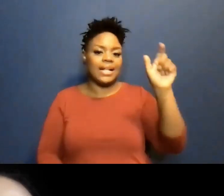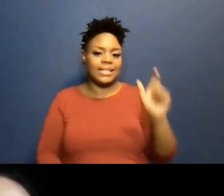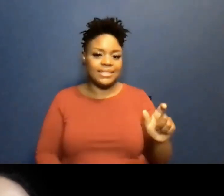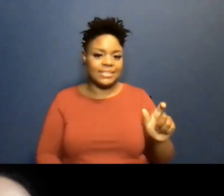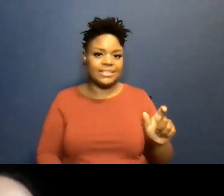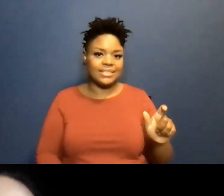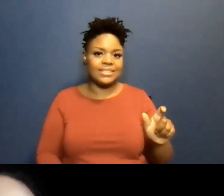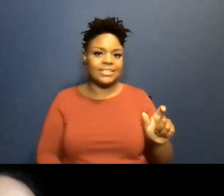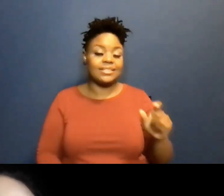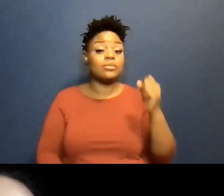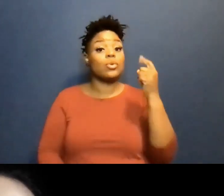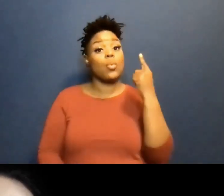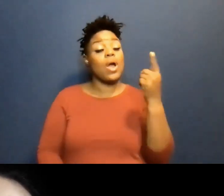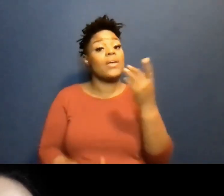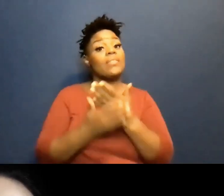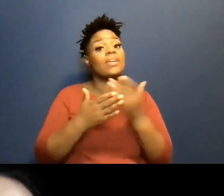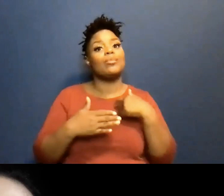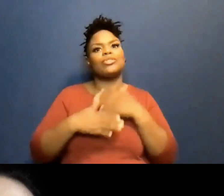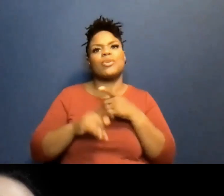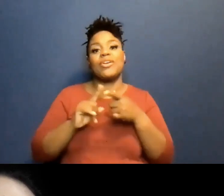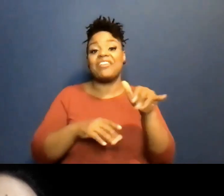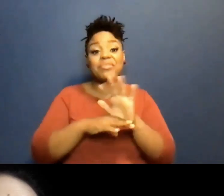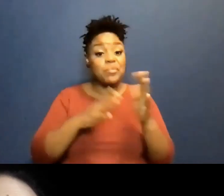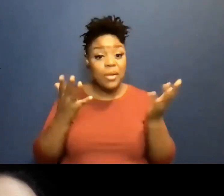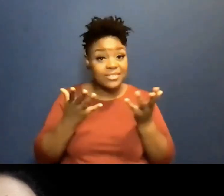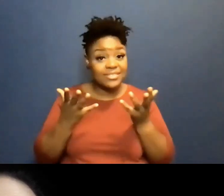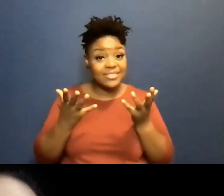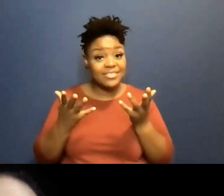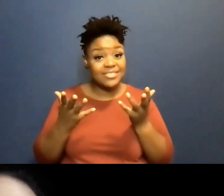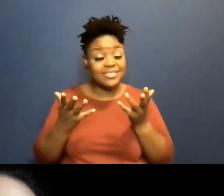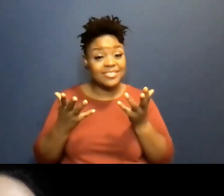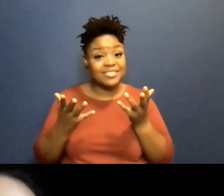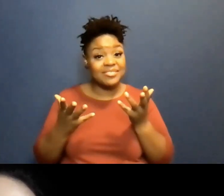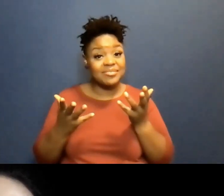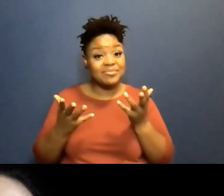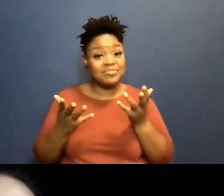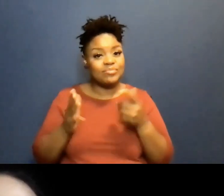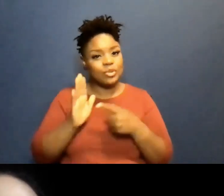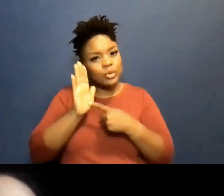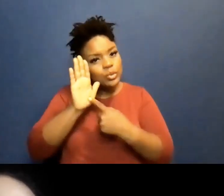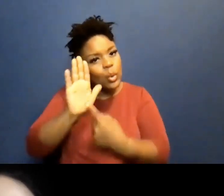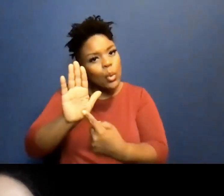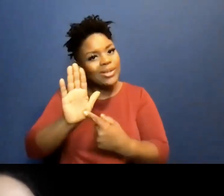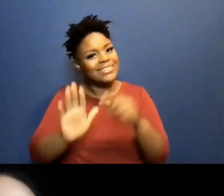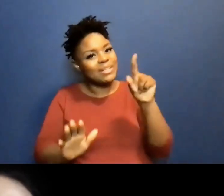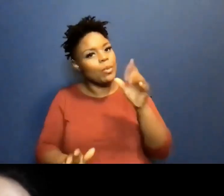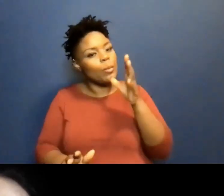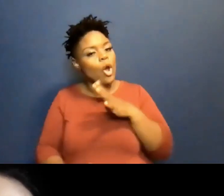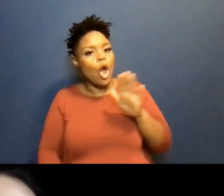is that it does center on a disabled woman's pleasure, which is really still